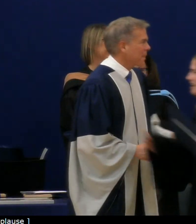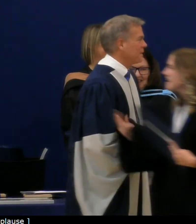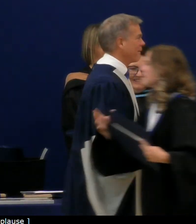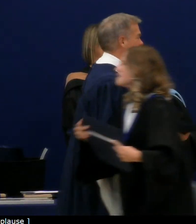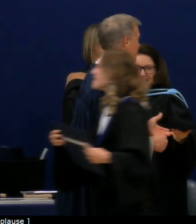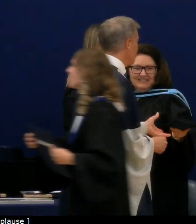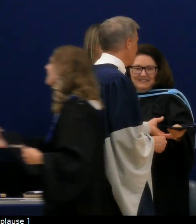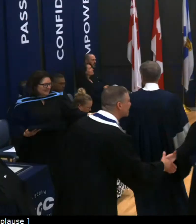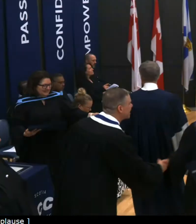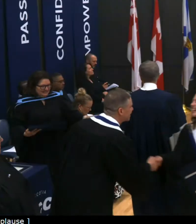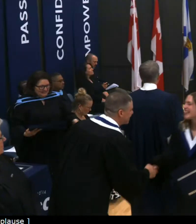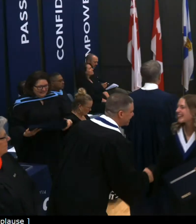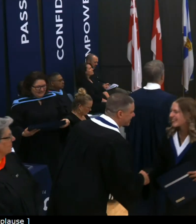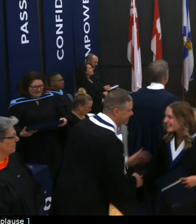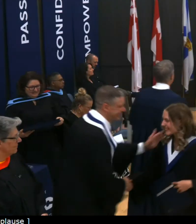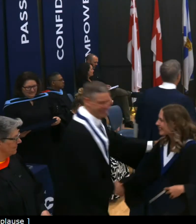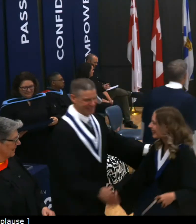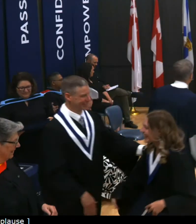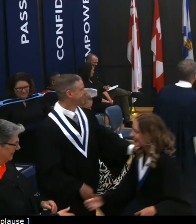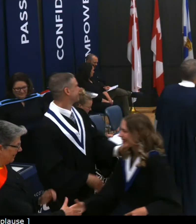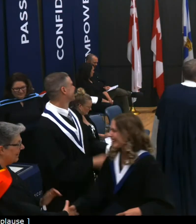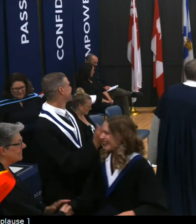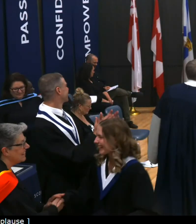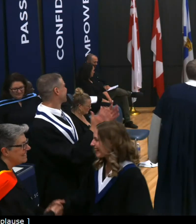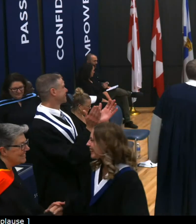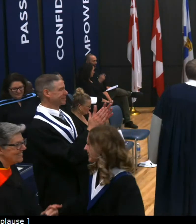Sophie Ottens.